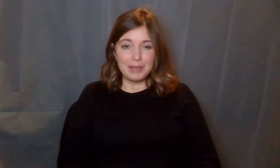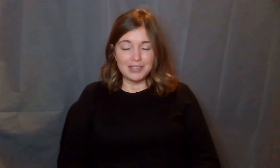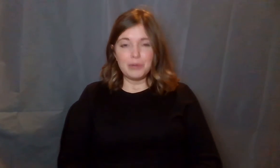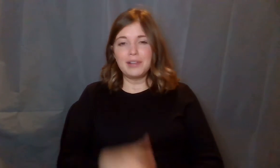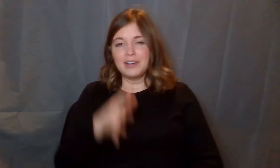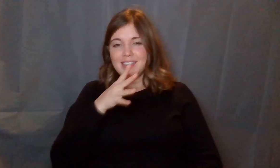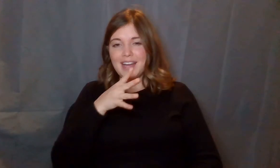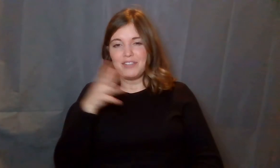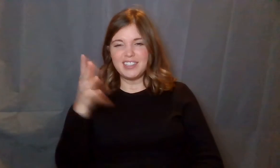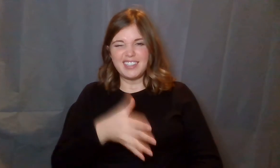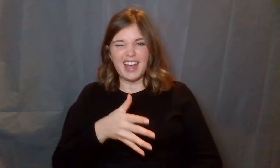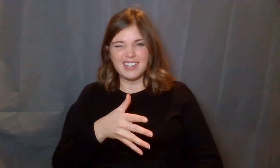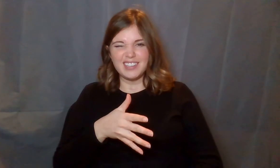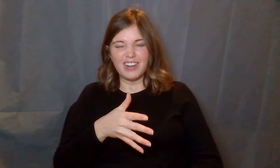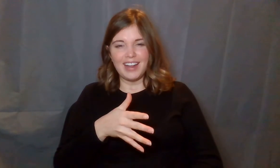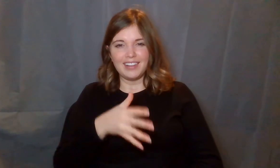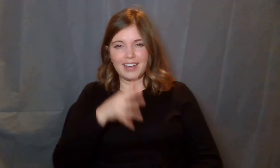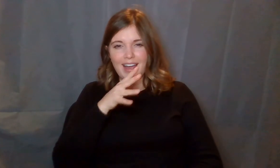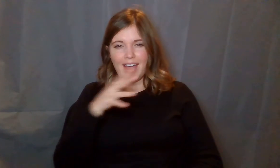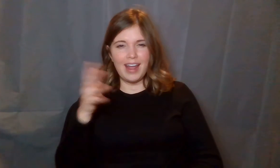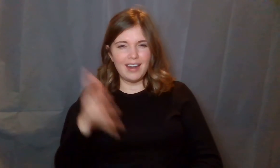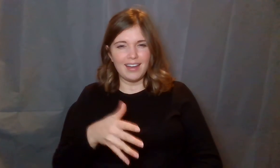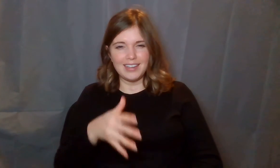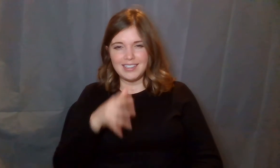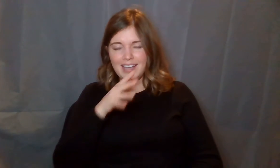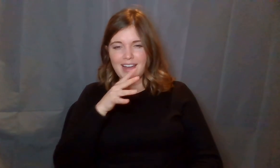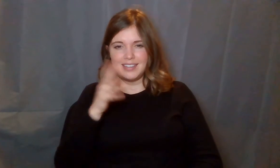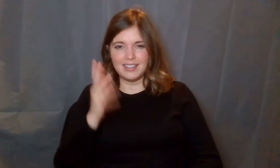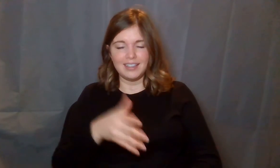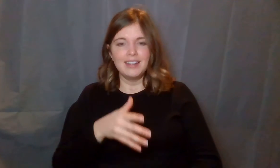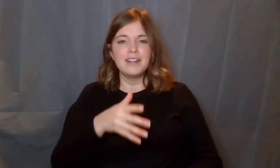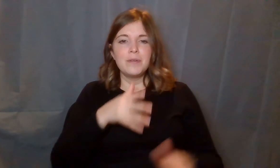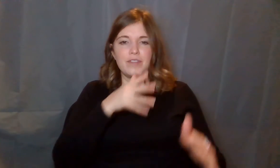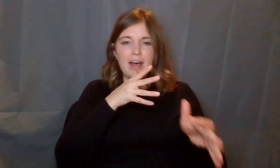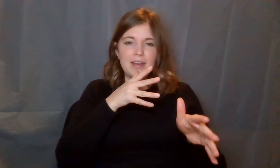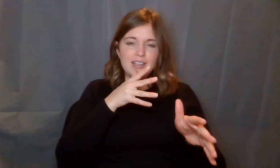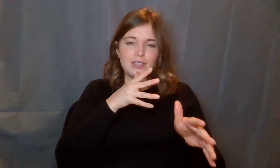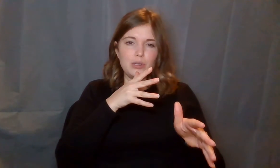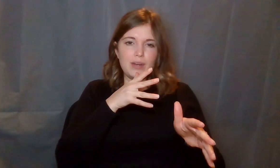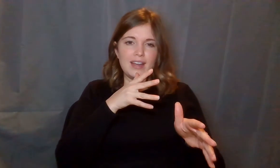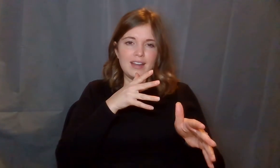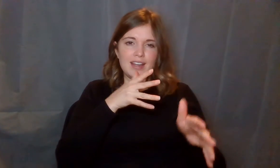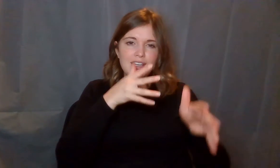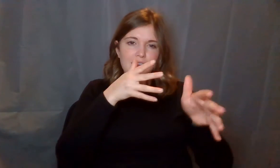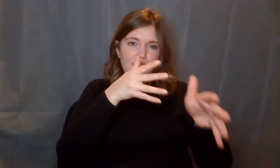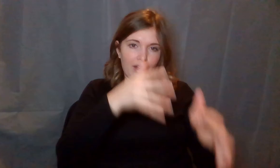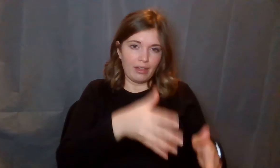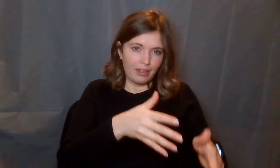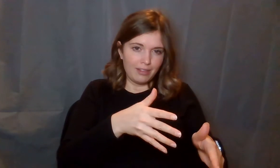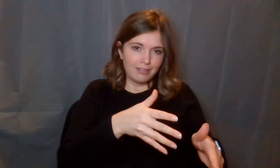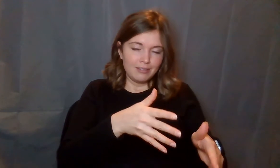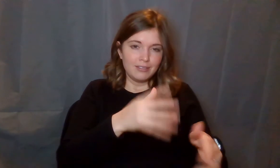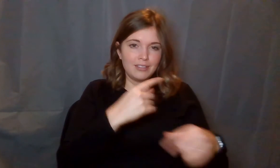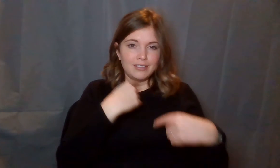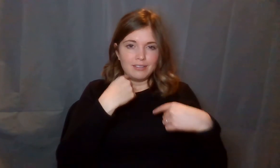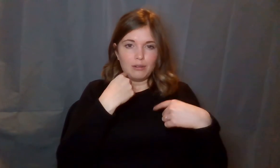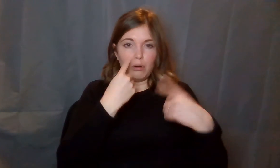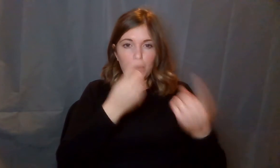Vomit. So we learned the sign for detest, right? Like, I hate it. I detest it. Vomit is a two-hand, and you, like, throw